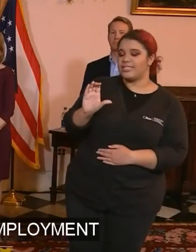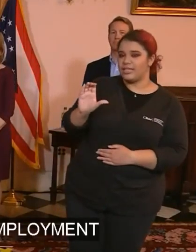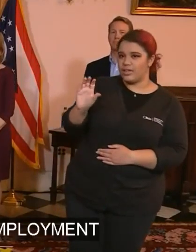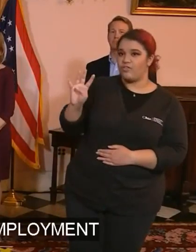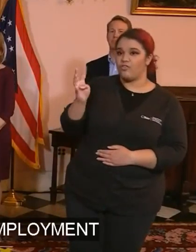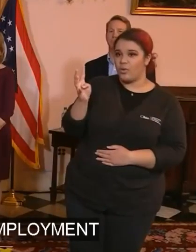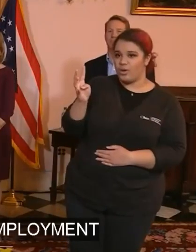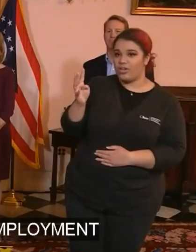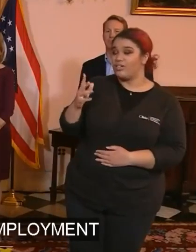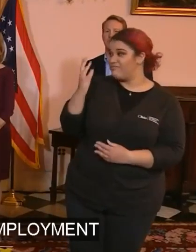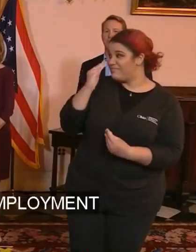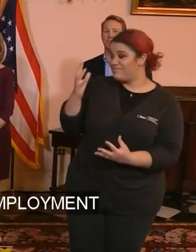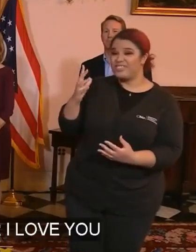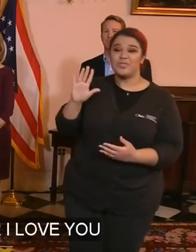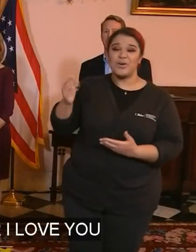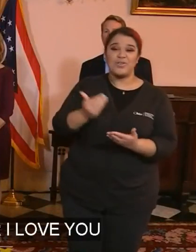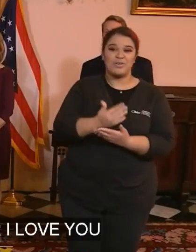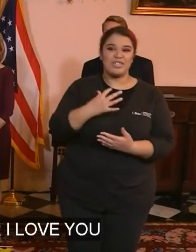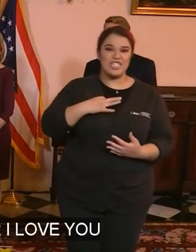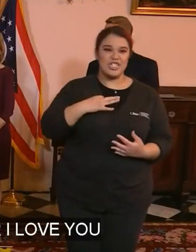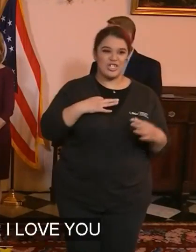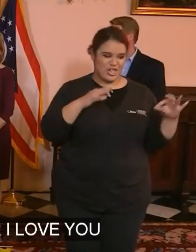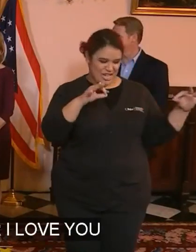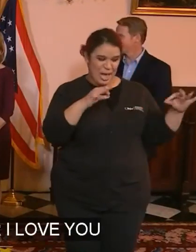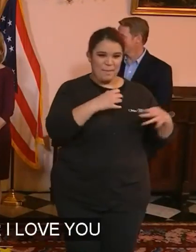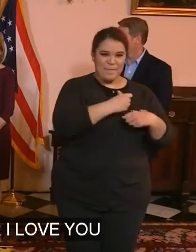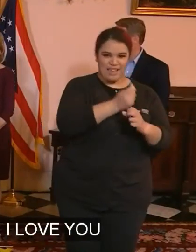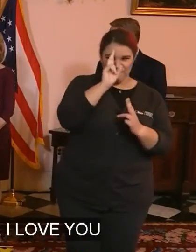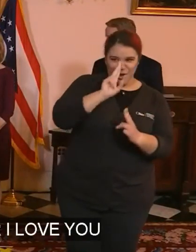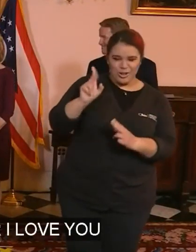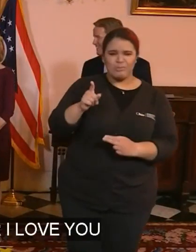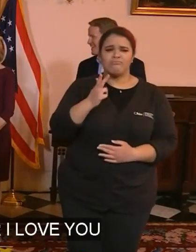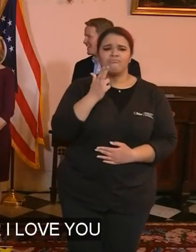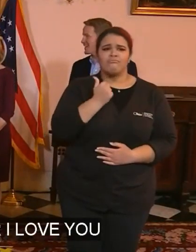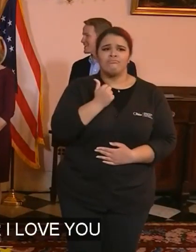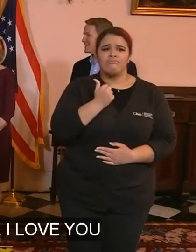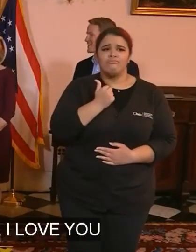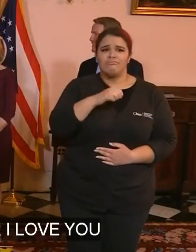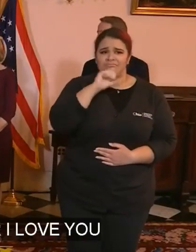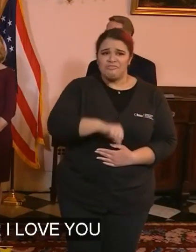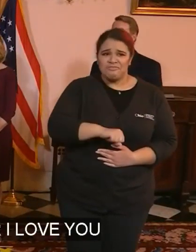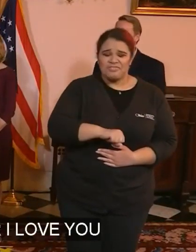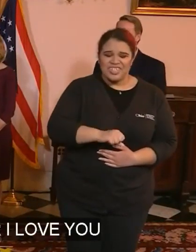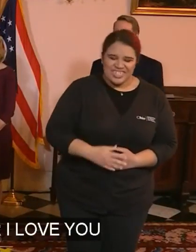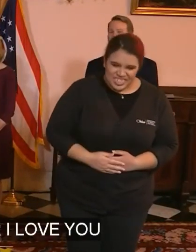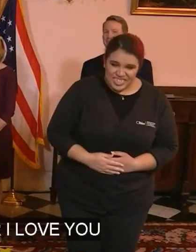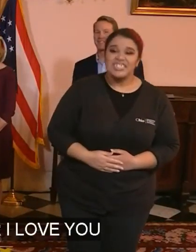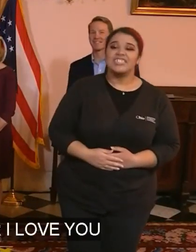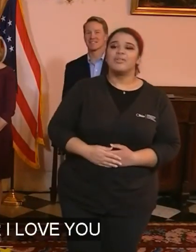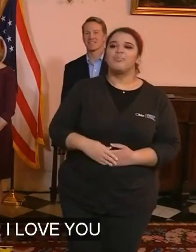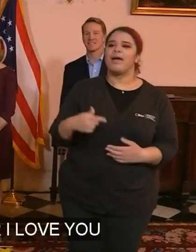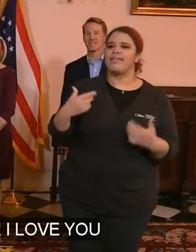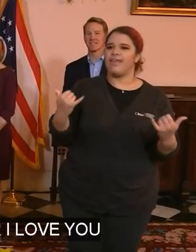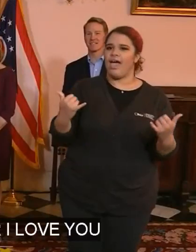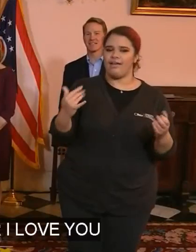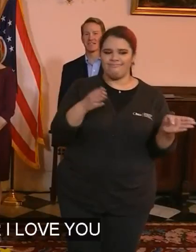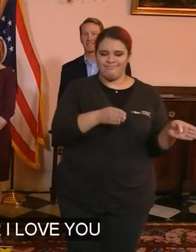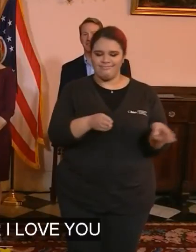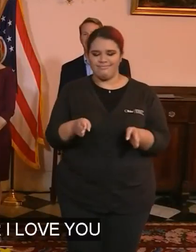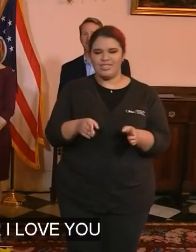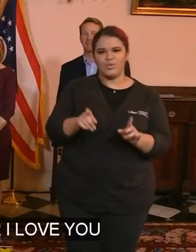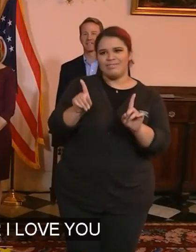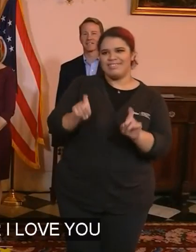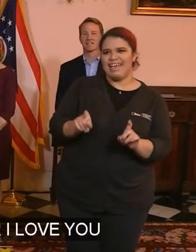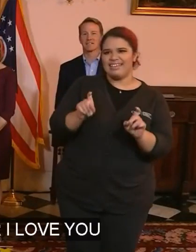new T-shirt, super cute. My question, I want to talk a little bit more about testing. There's been sort of a local call and maybe even a